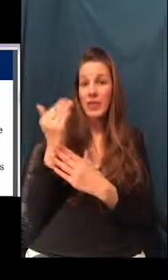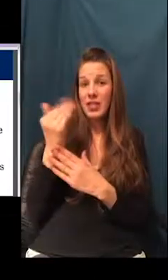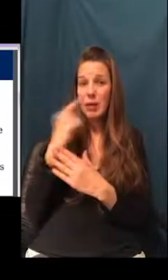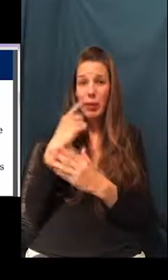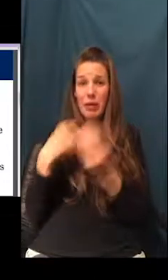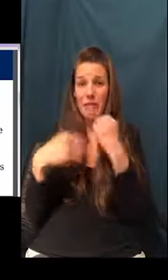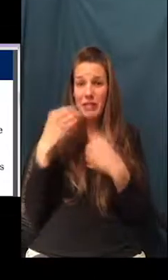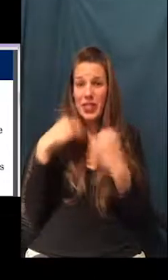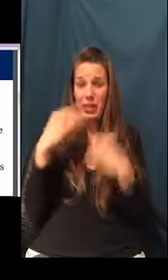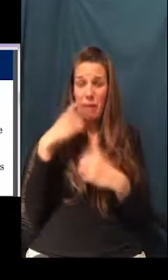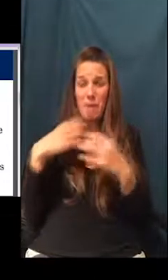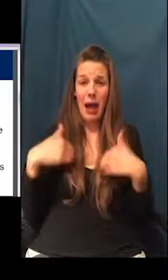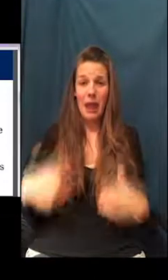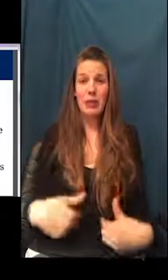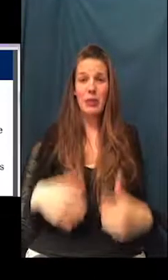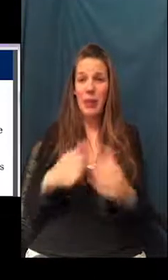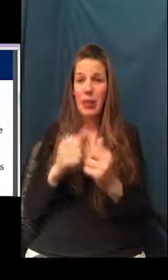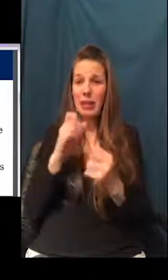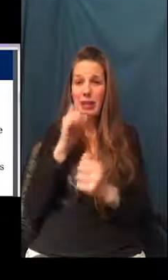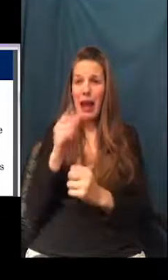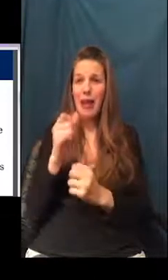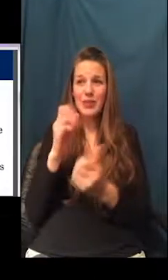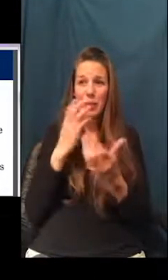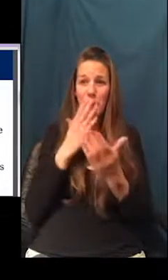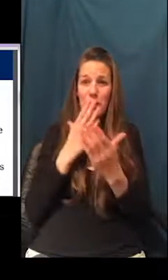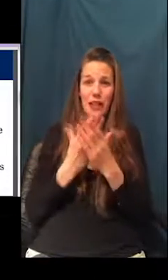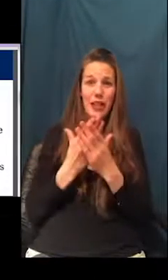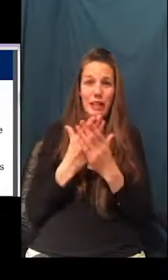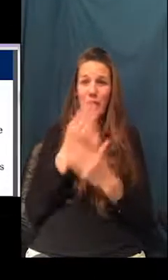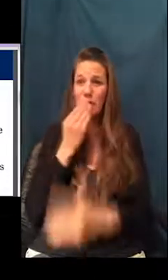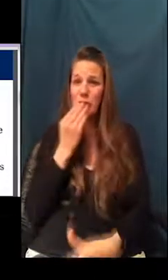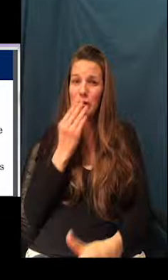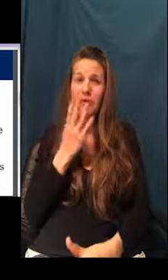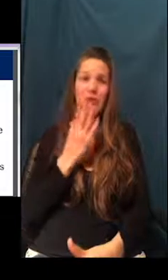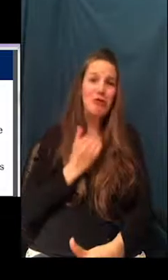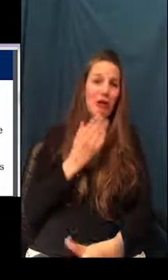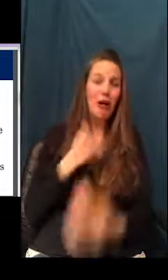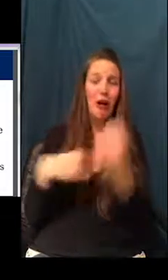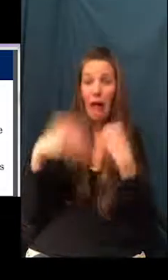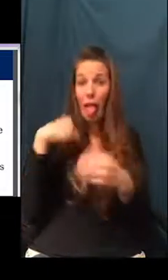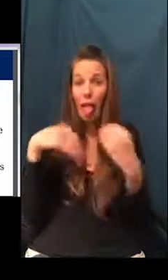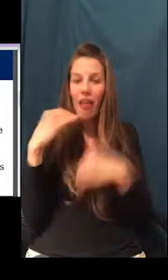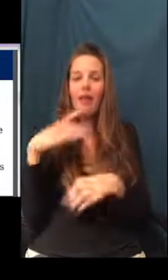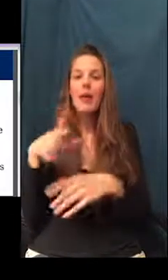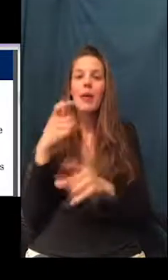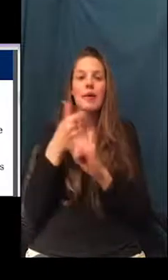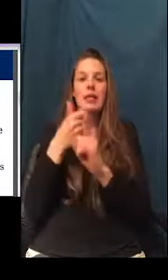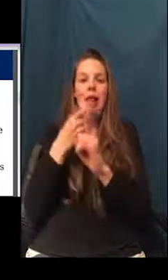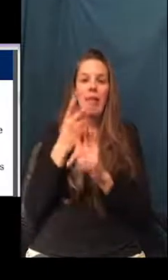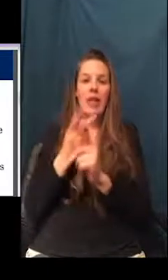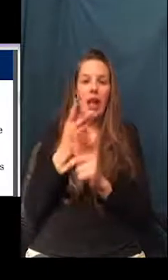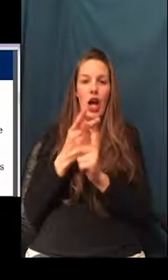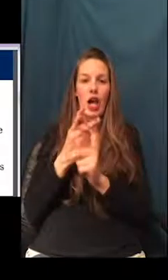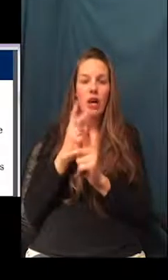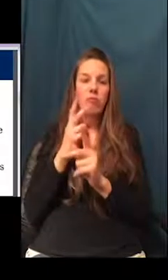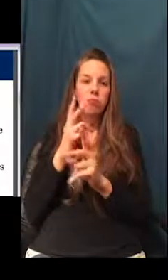our bodies with maybe the not so nutrient dense foods and the sugars and all that. But the self-care aspect